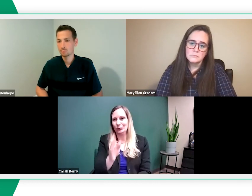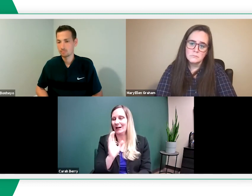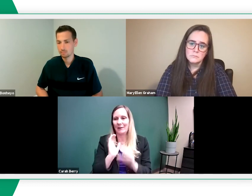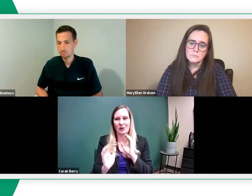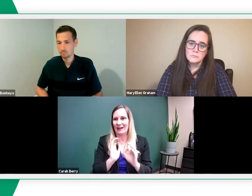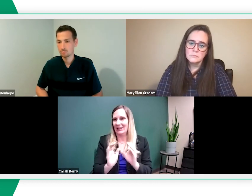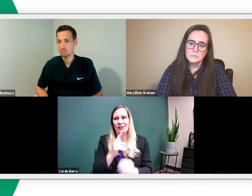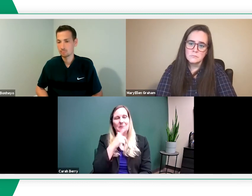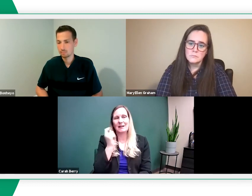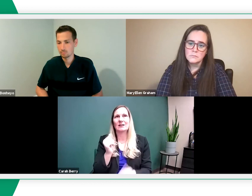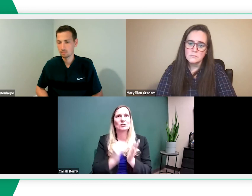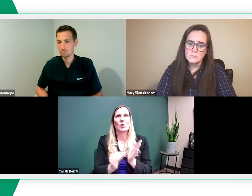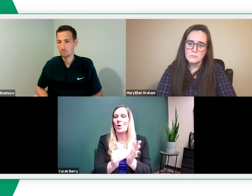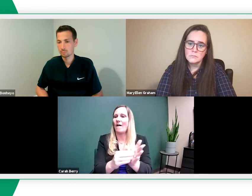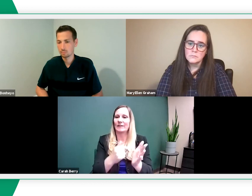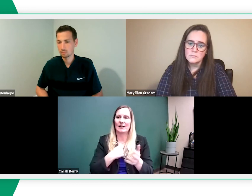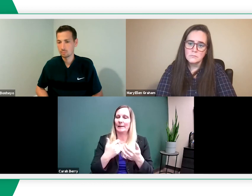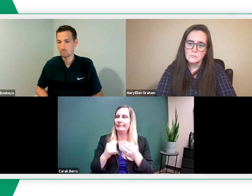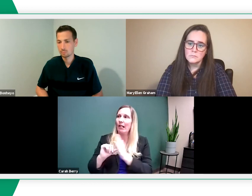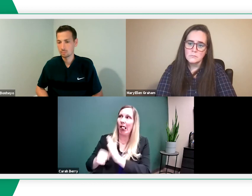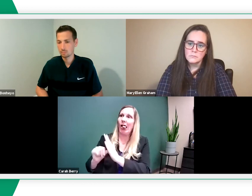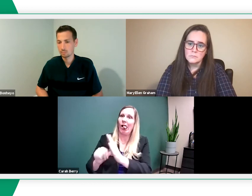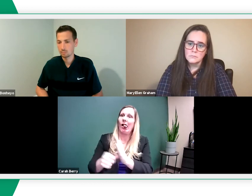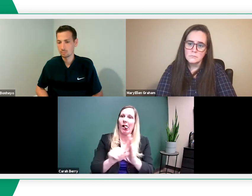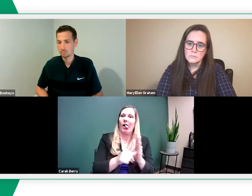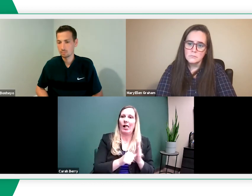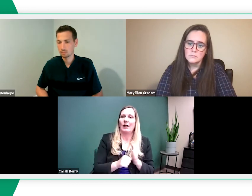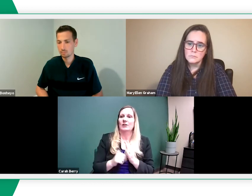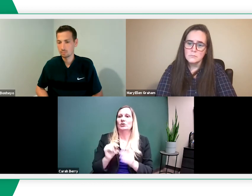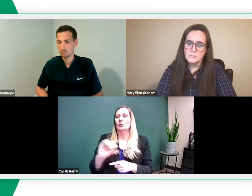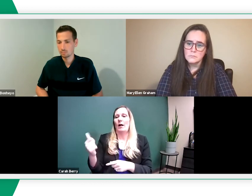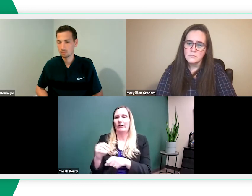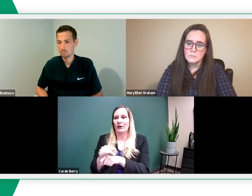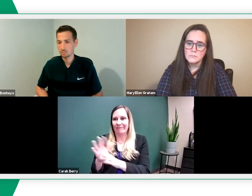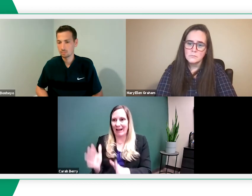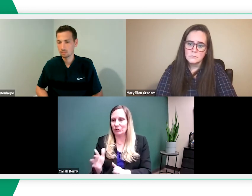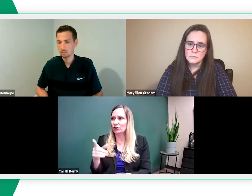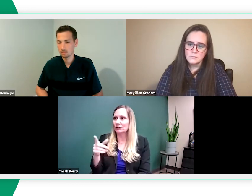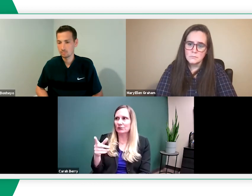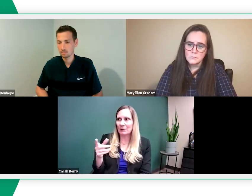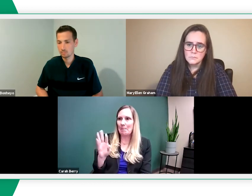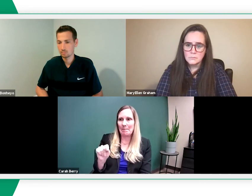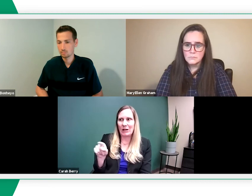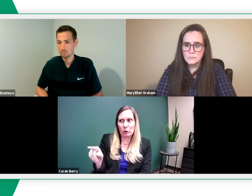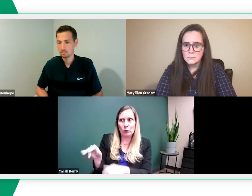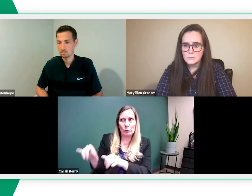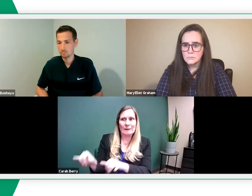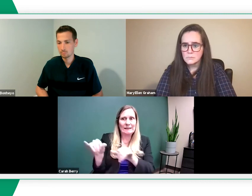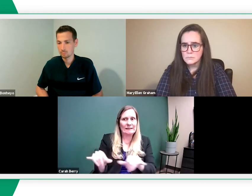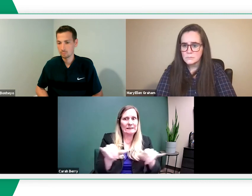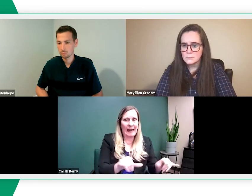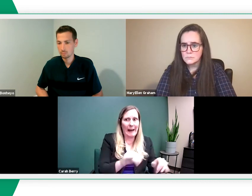direct communication, be to have that direct communication, because so often I want to emphasize to other